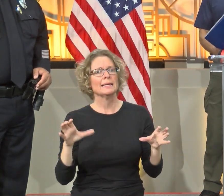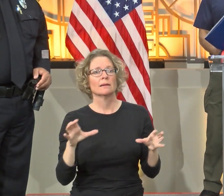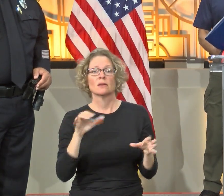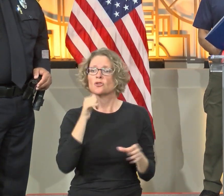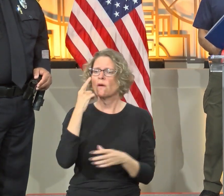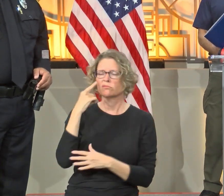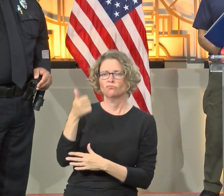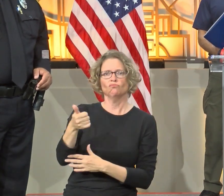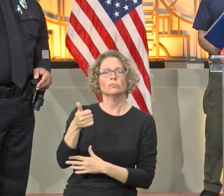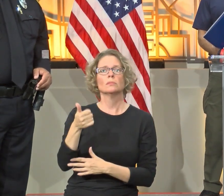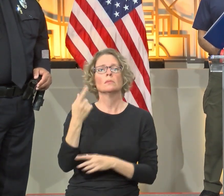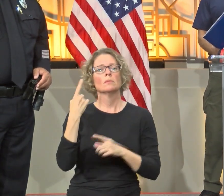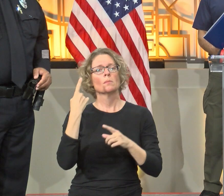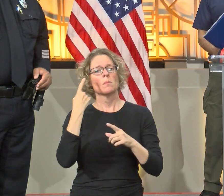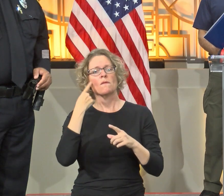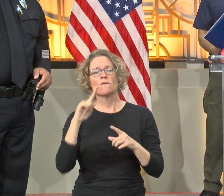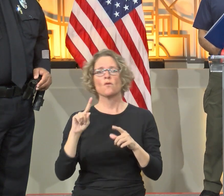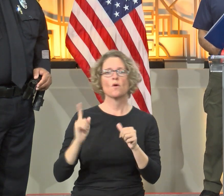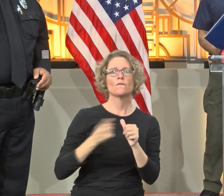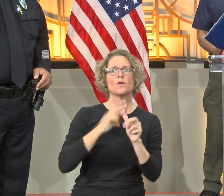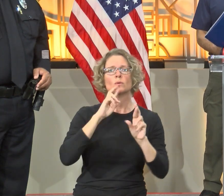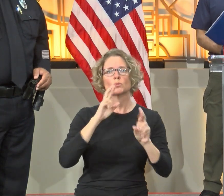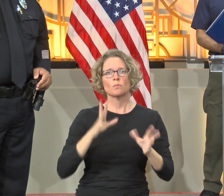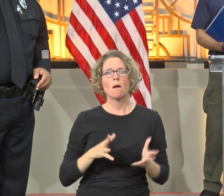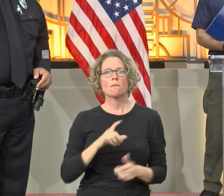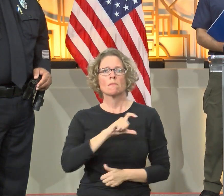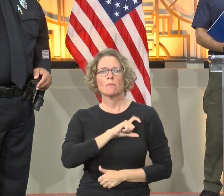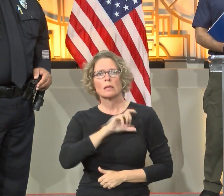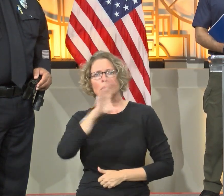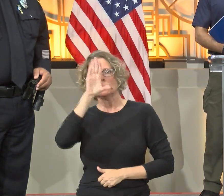do it for other people who are having to meet your needs,